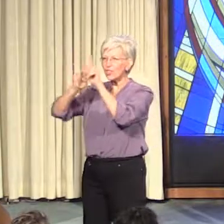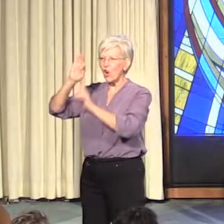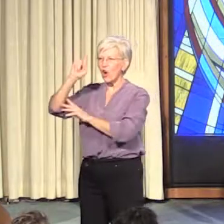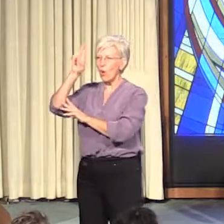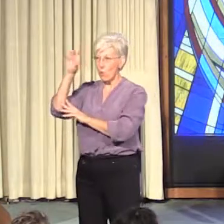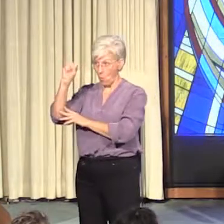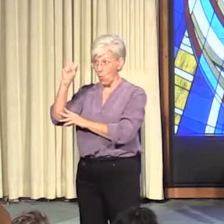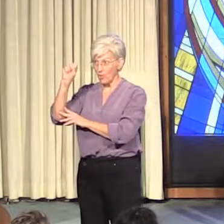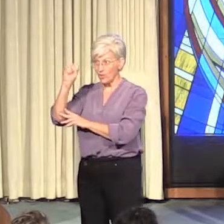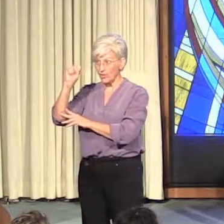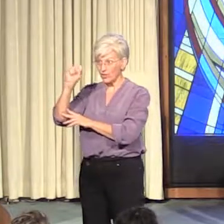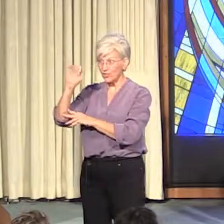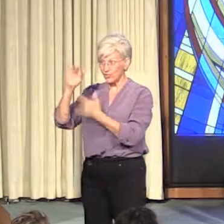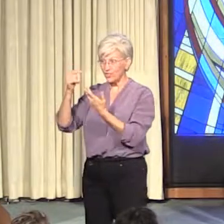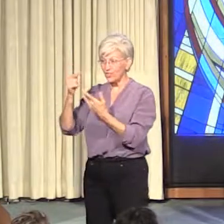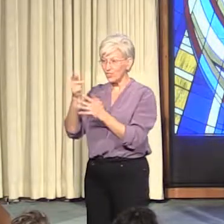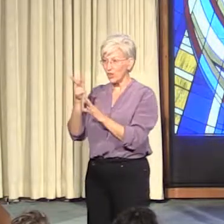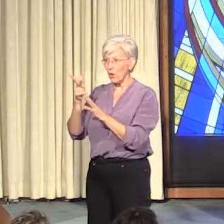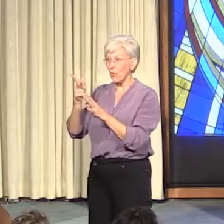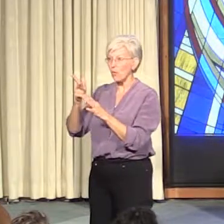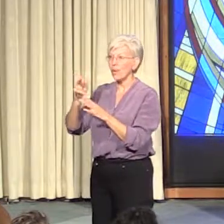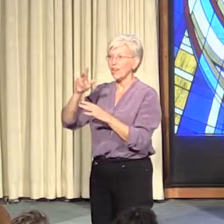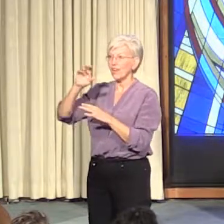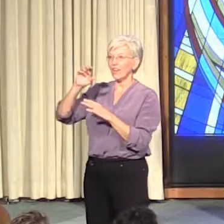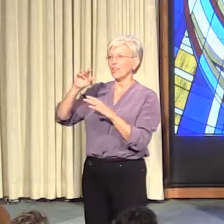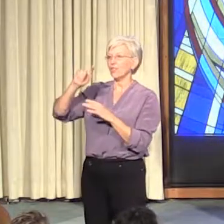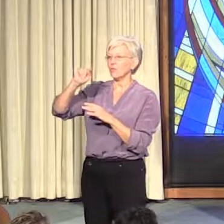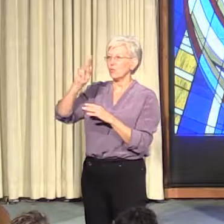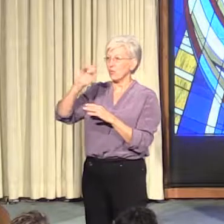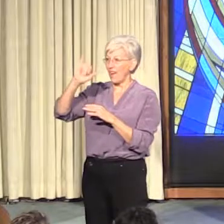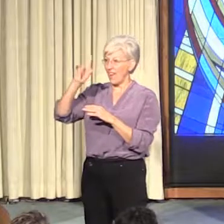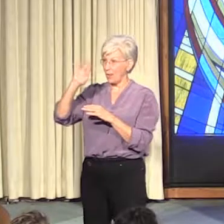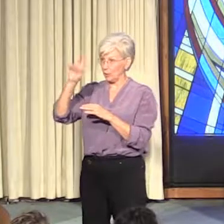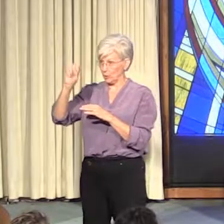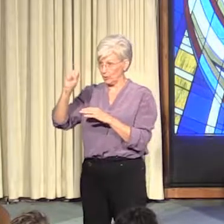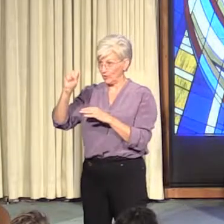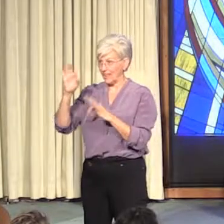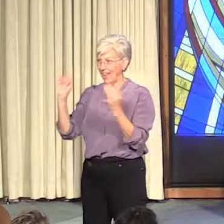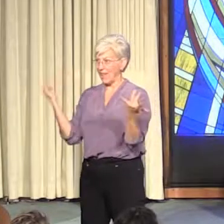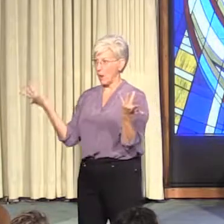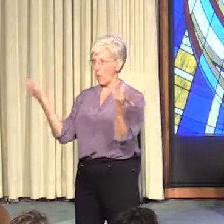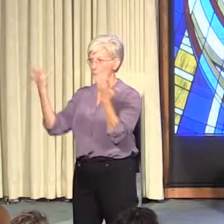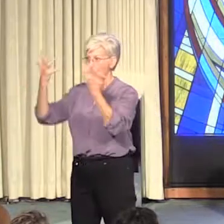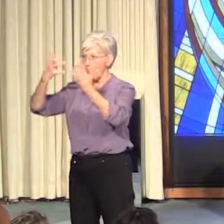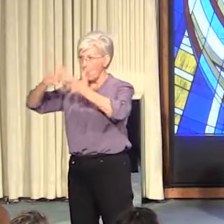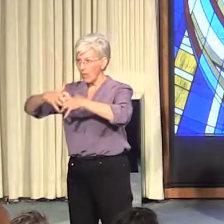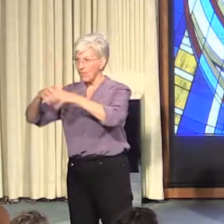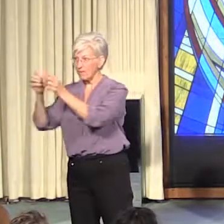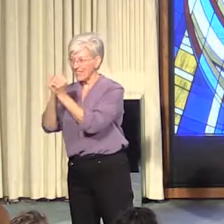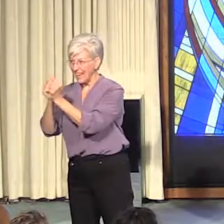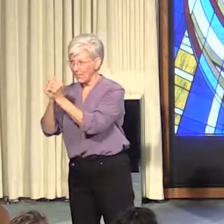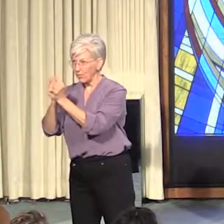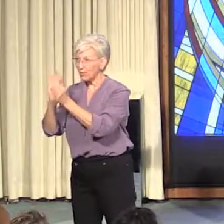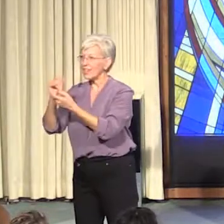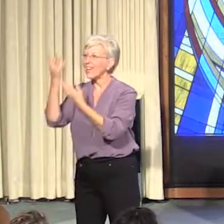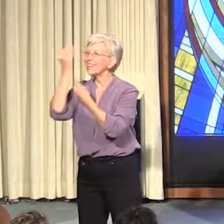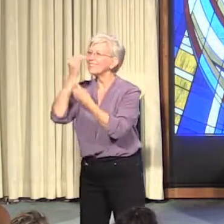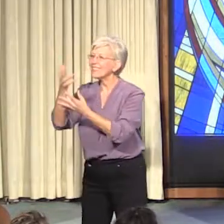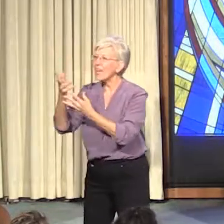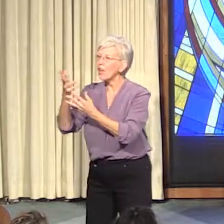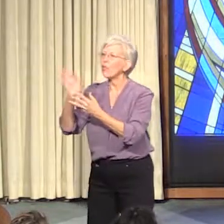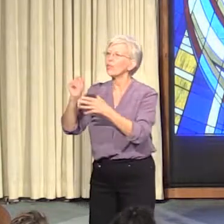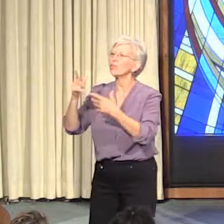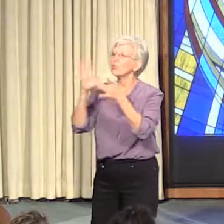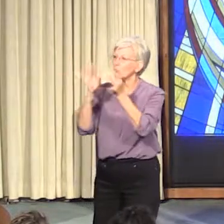for the new Star Wars that's coming out in Christmas, and they had re-edited them together to kind of tell the chronological story of everything we